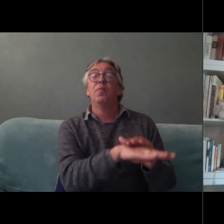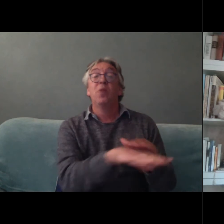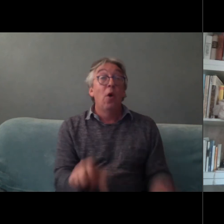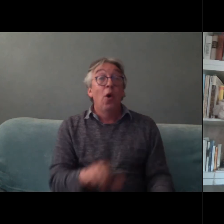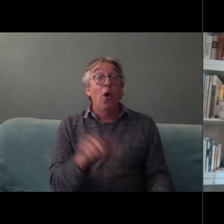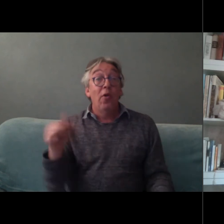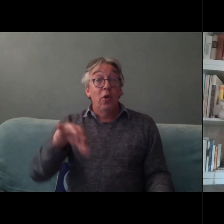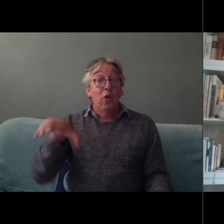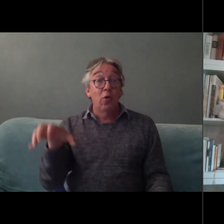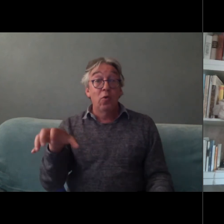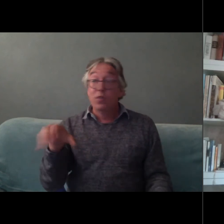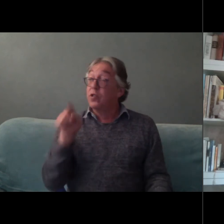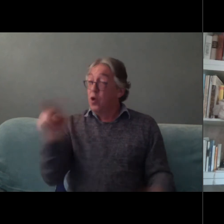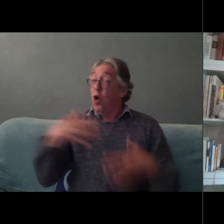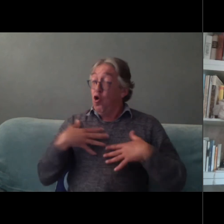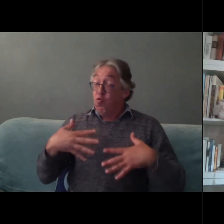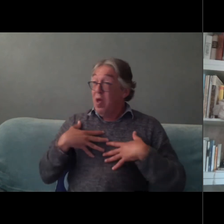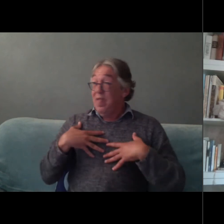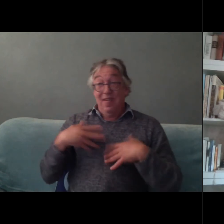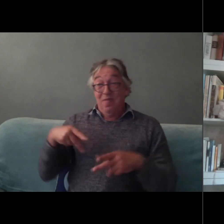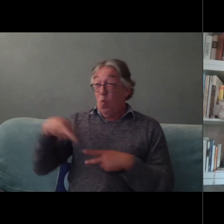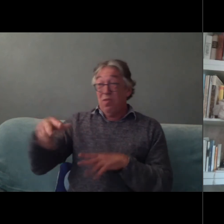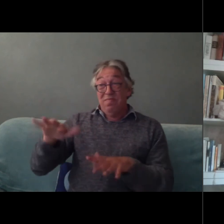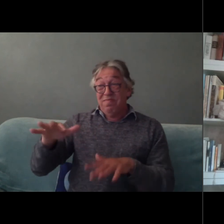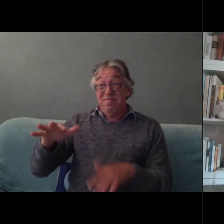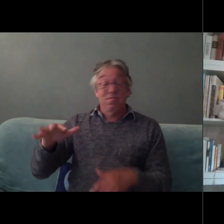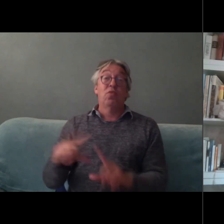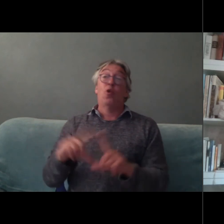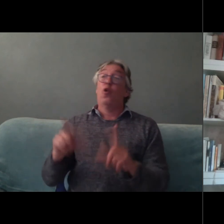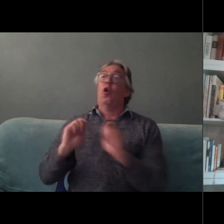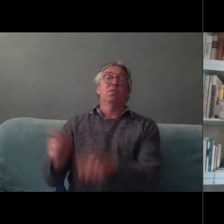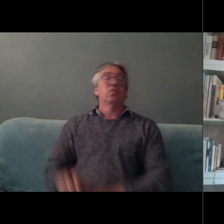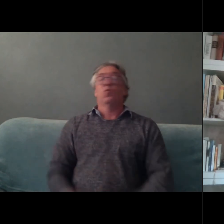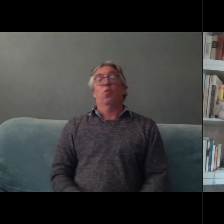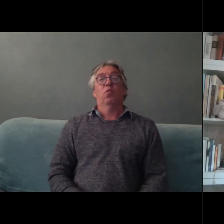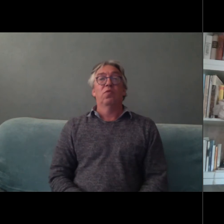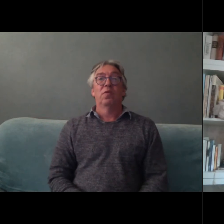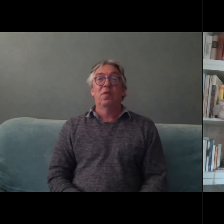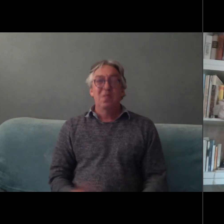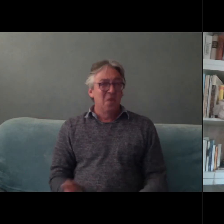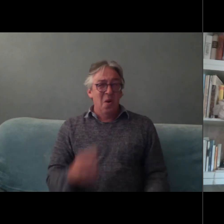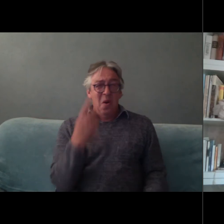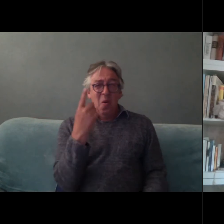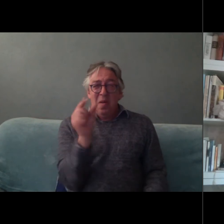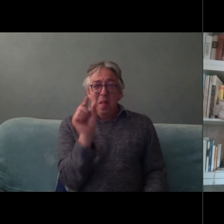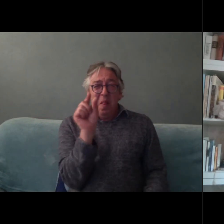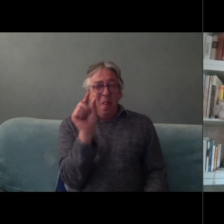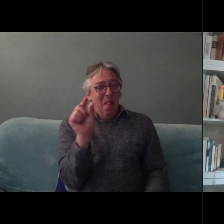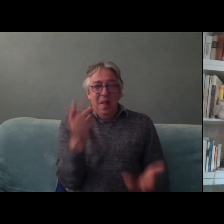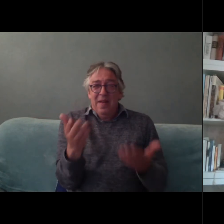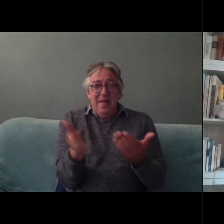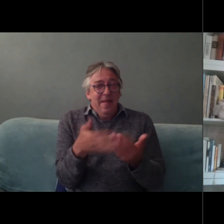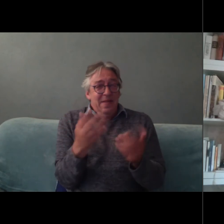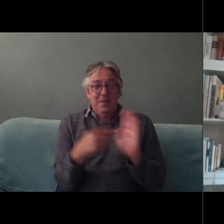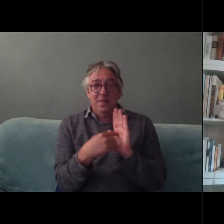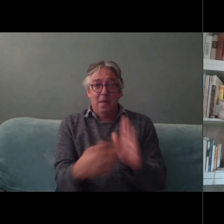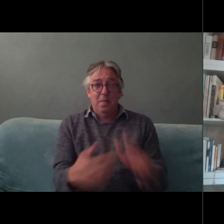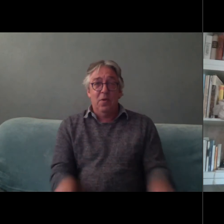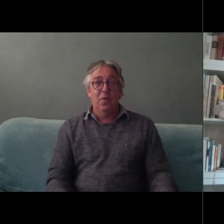privileges, but in some countries, not. One more really easy and very practical thing. When you try to